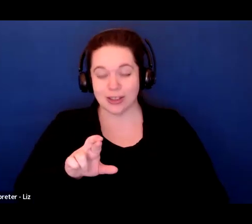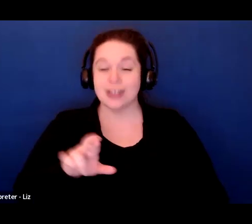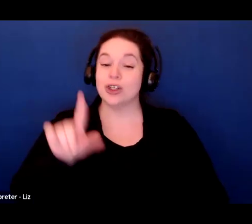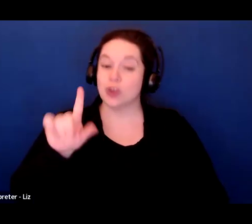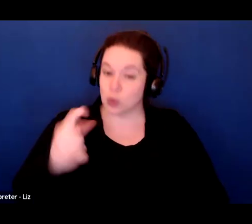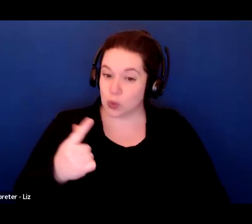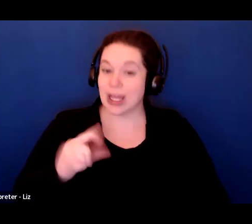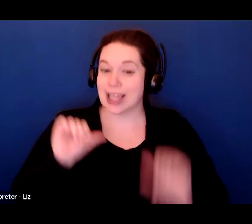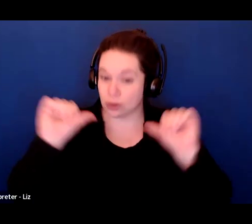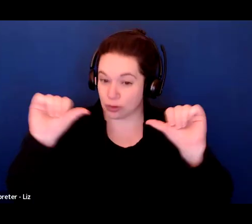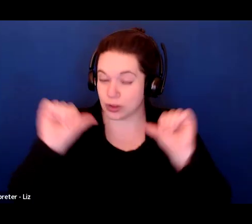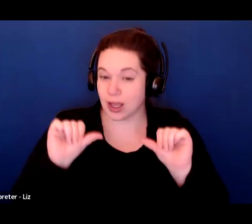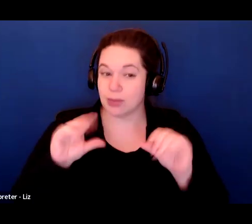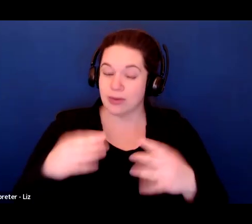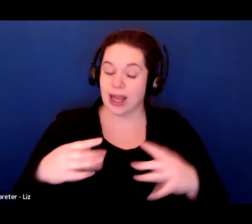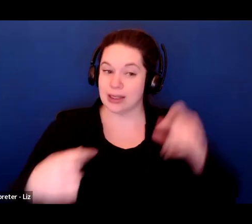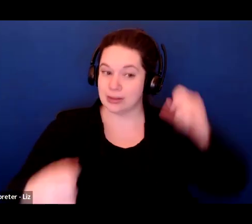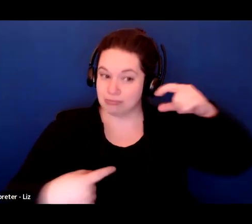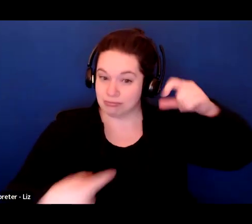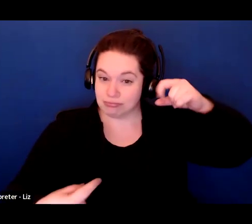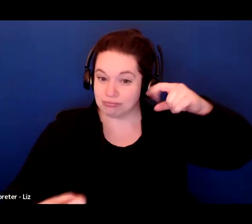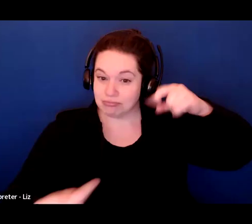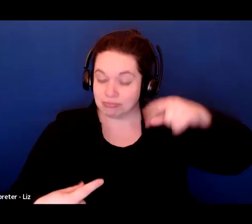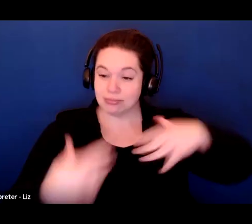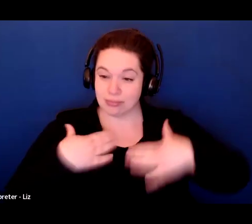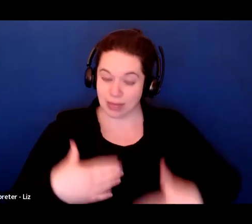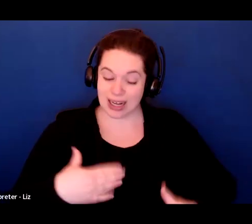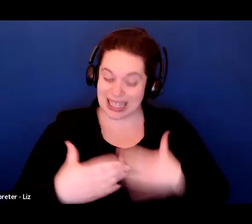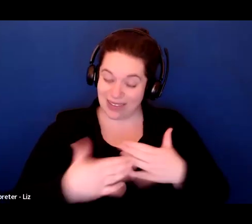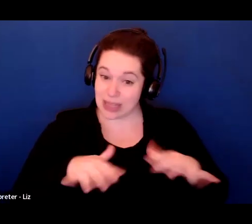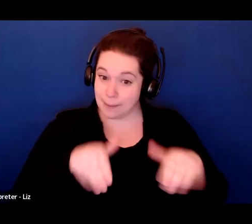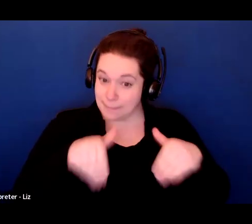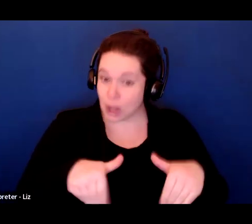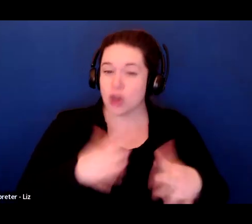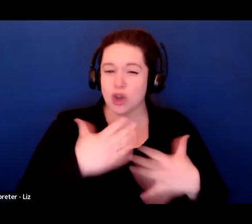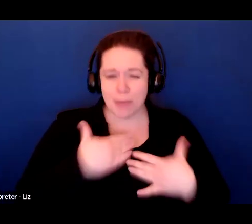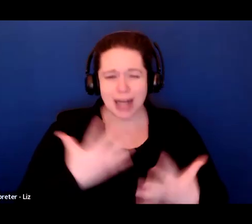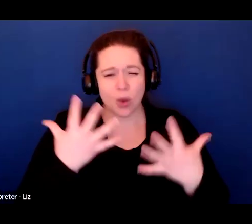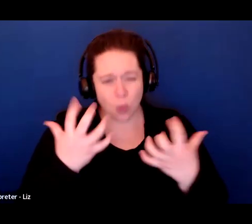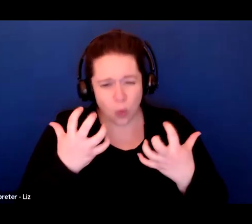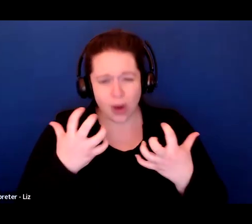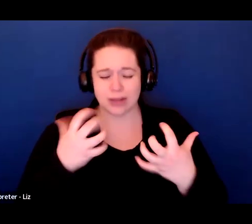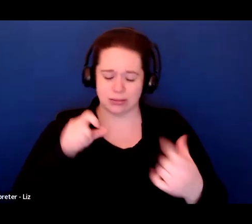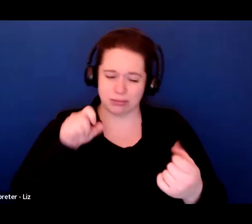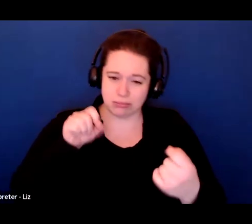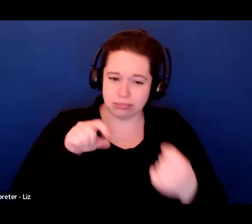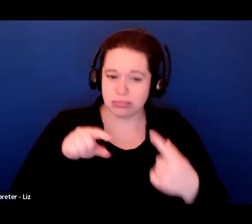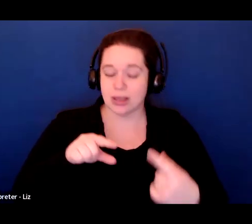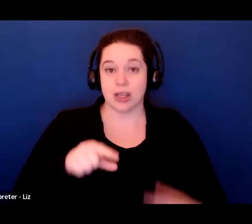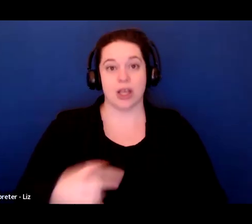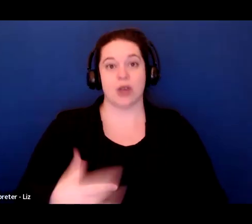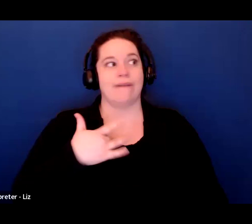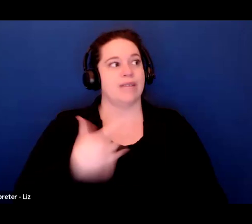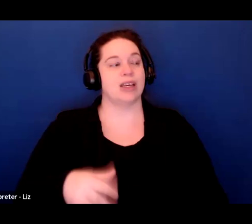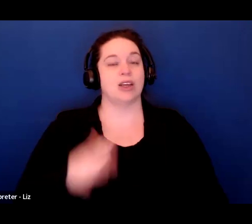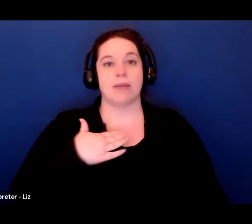Provide that input to your body that's been paralyzed. Your body craves it. You're not getting the message that your body craves movement,